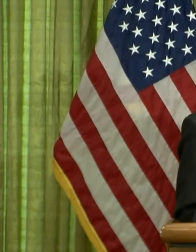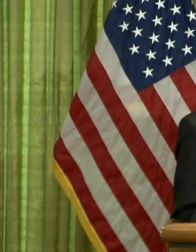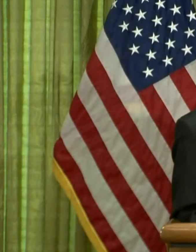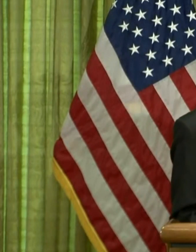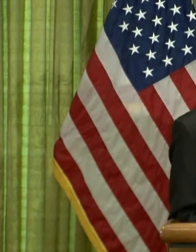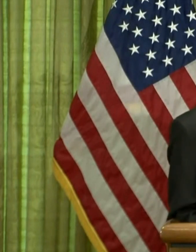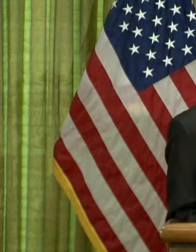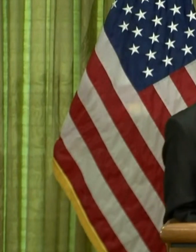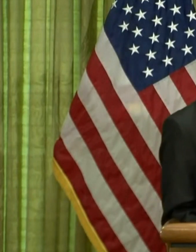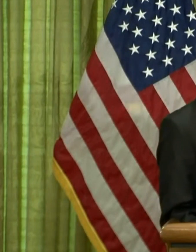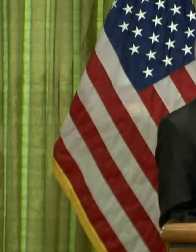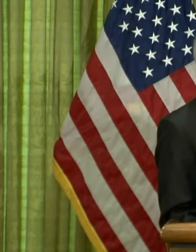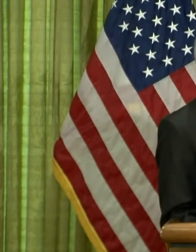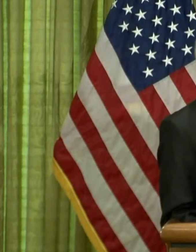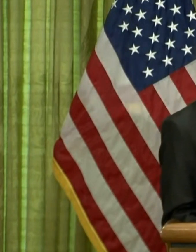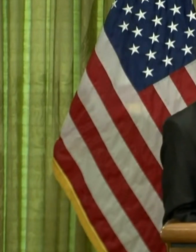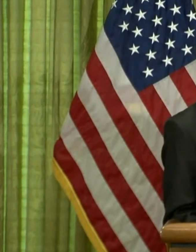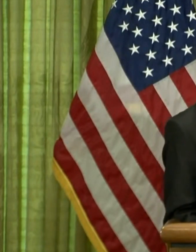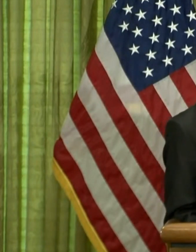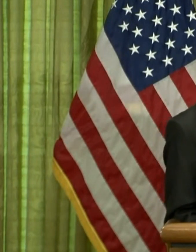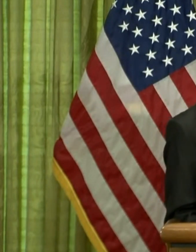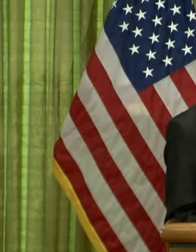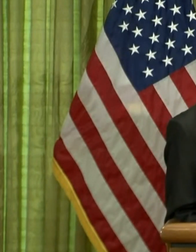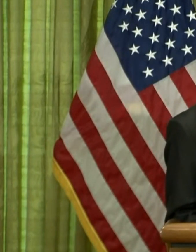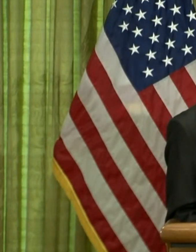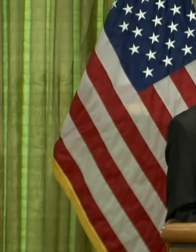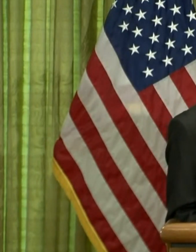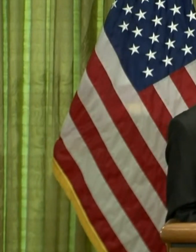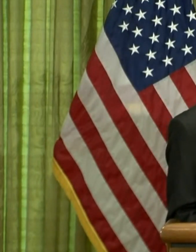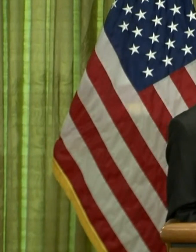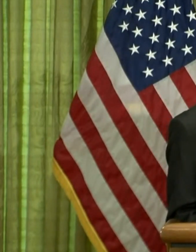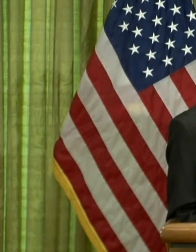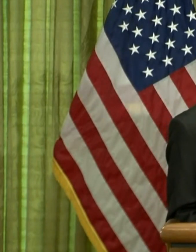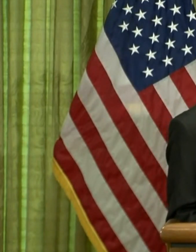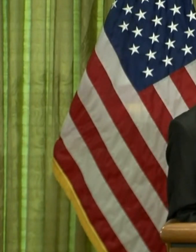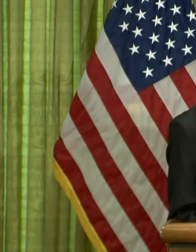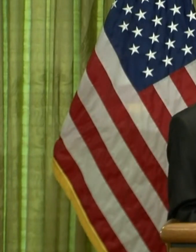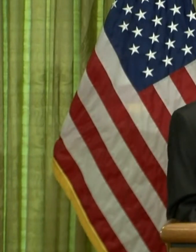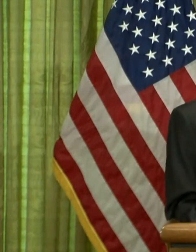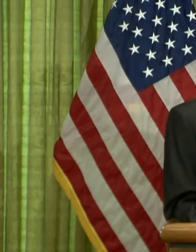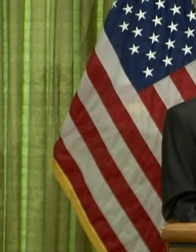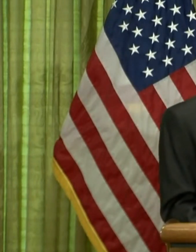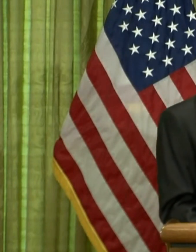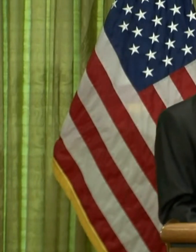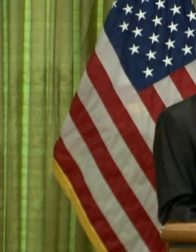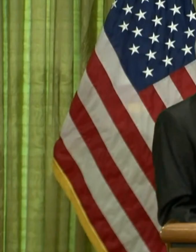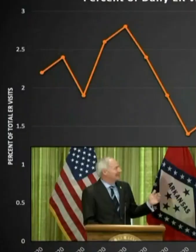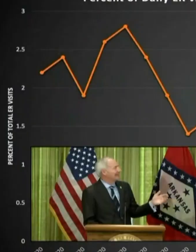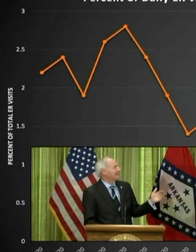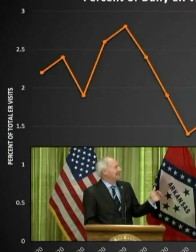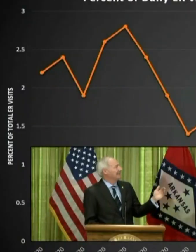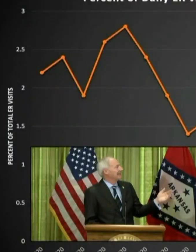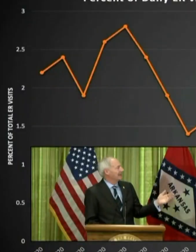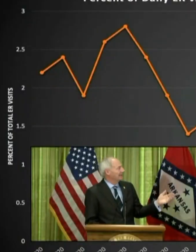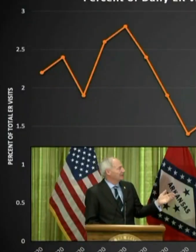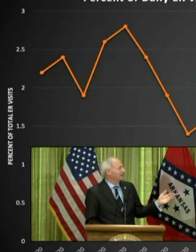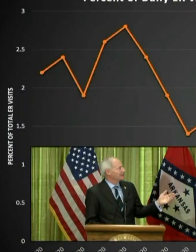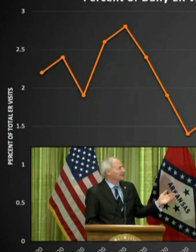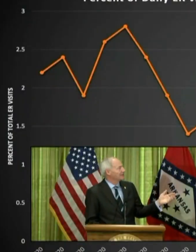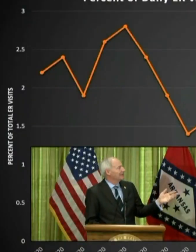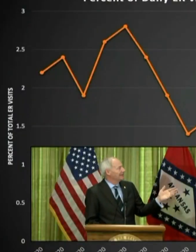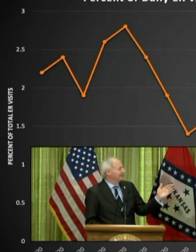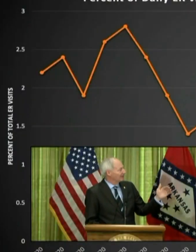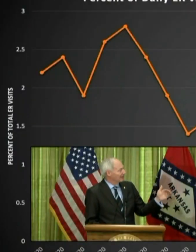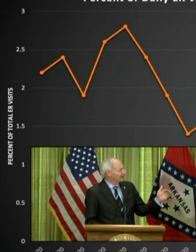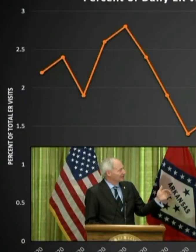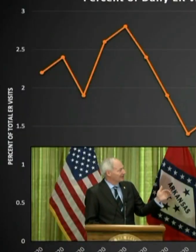this is the essence, which is the percent of daily emergency room visits for COVID-19-like